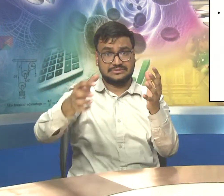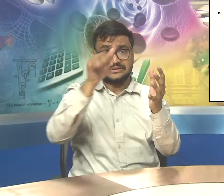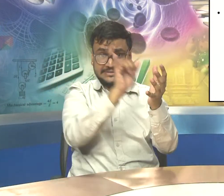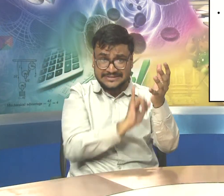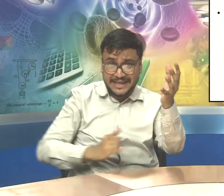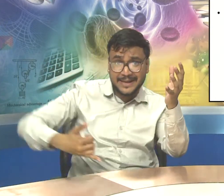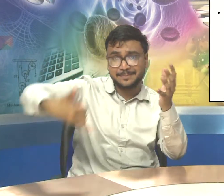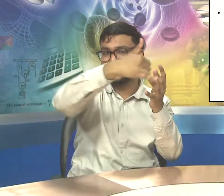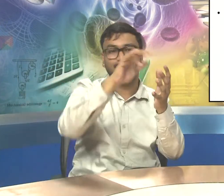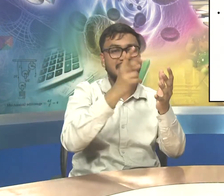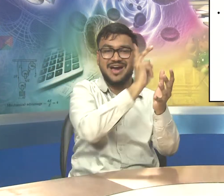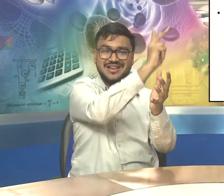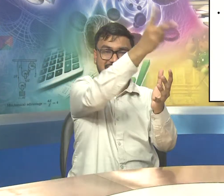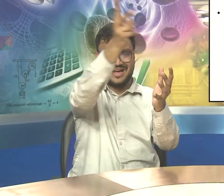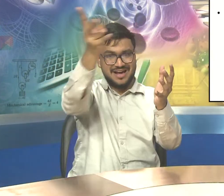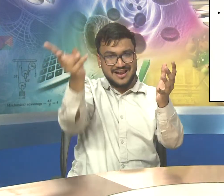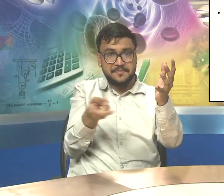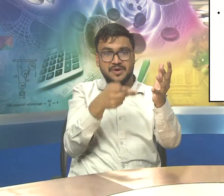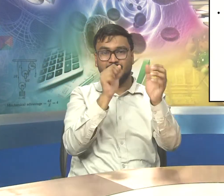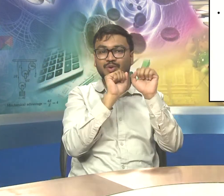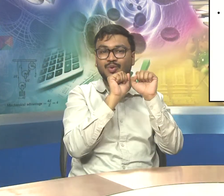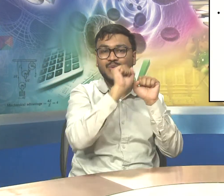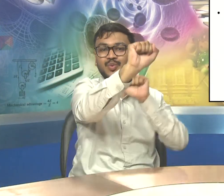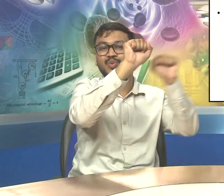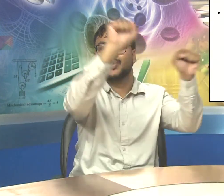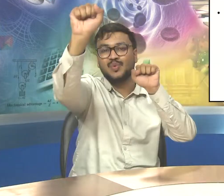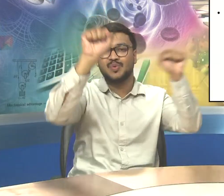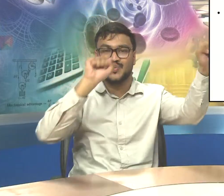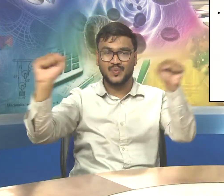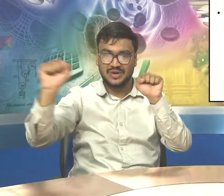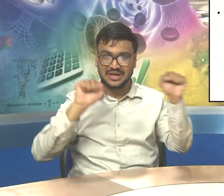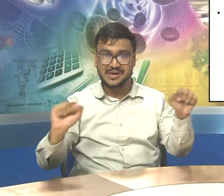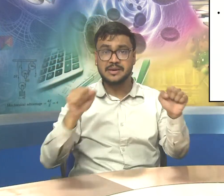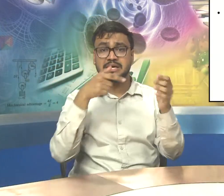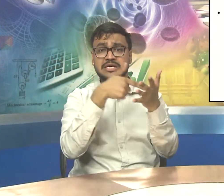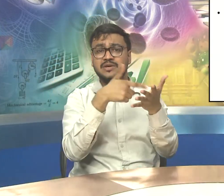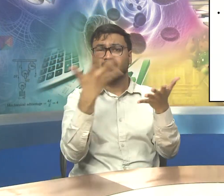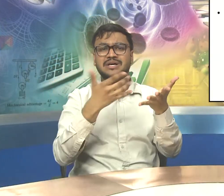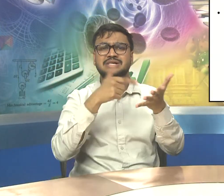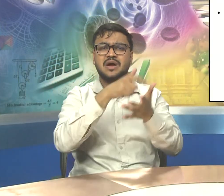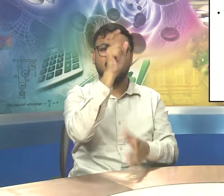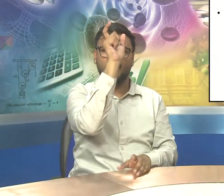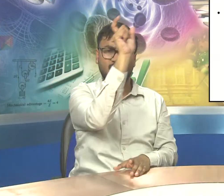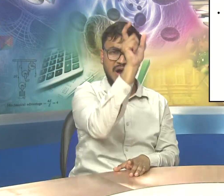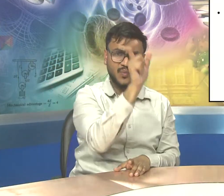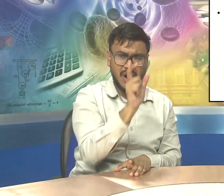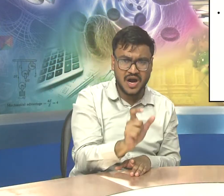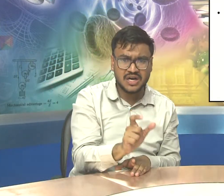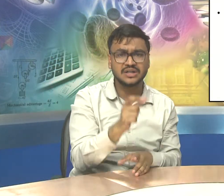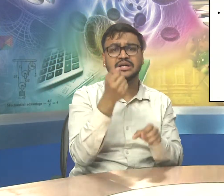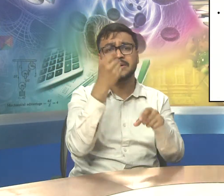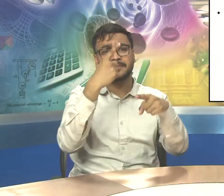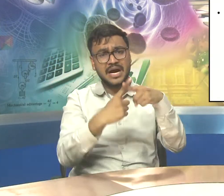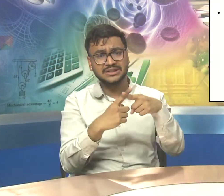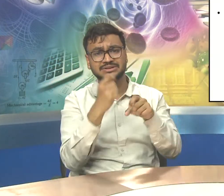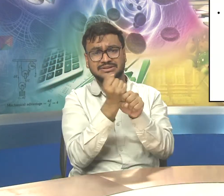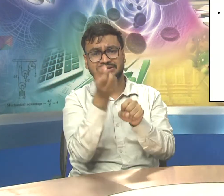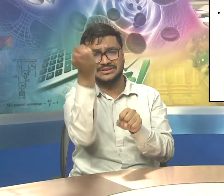That misconception was wrong because each country or region has its own sign language